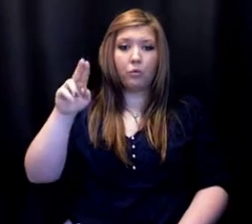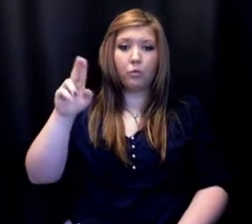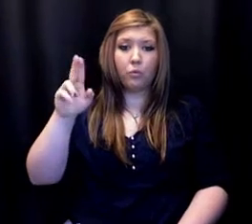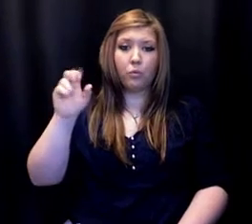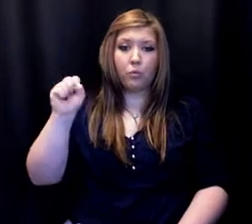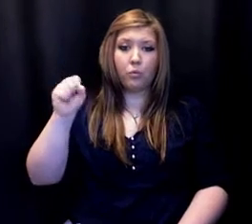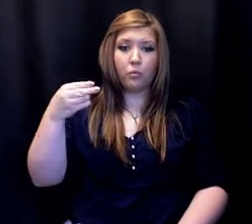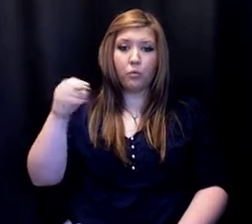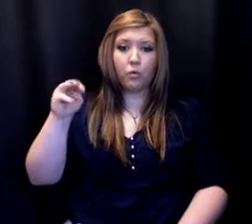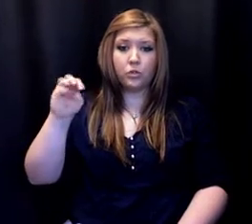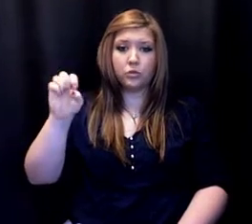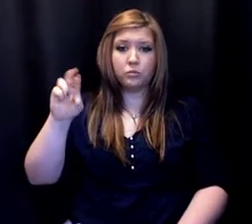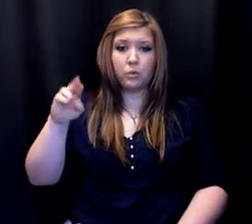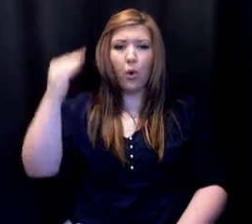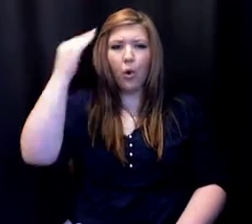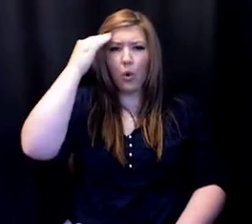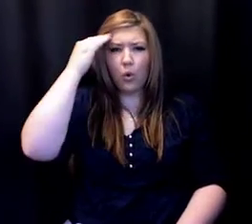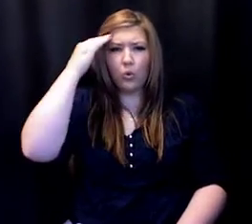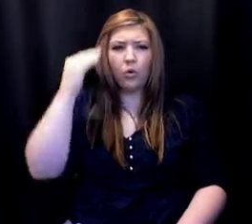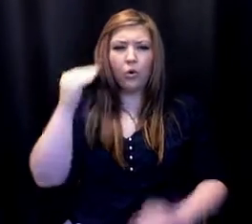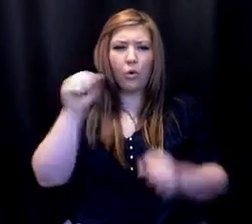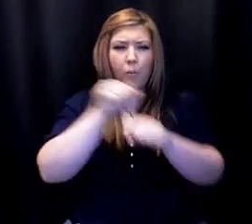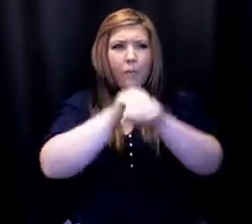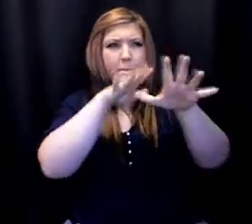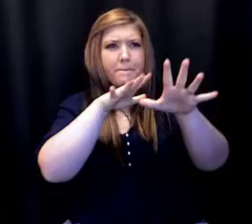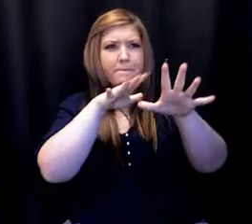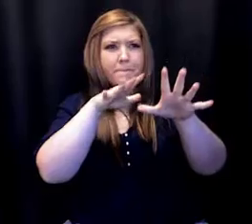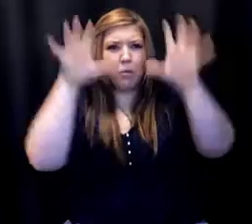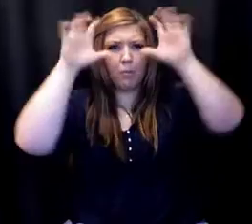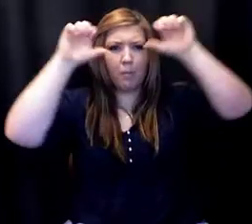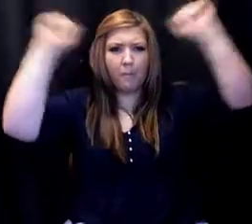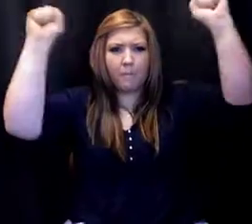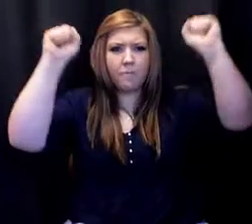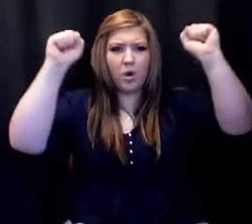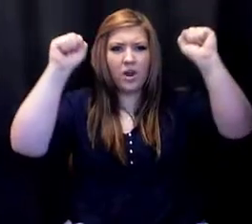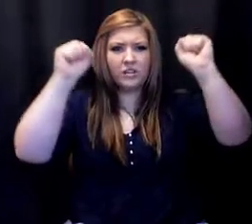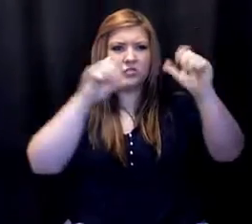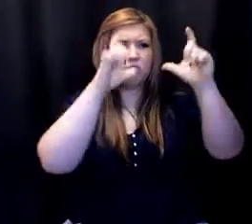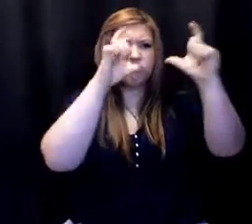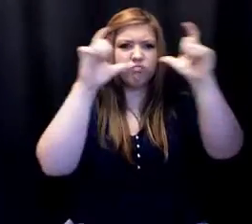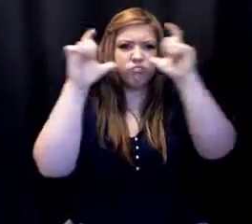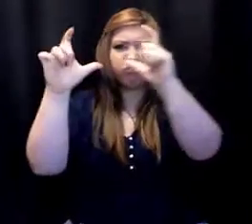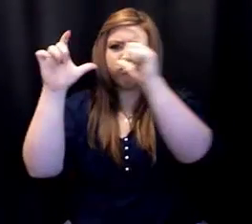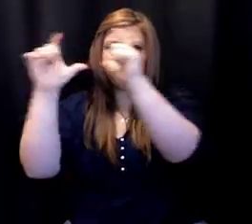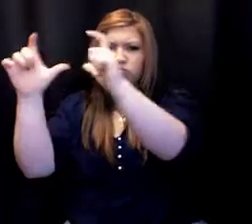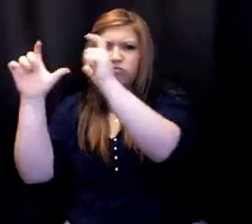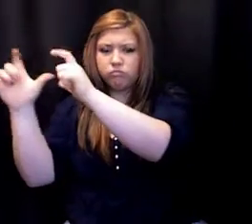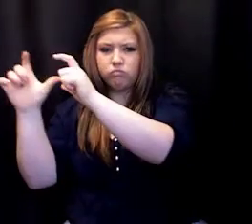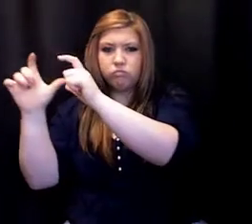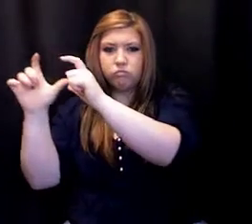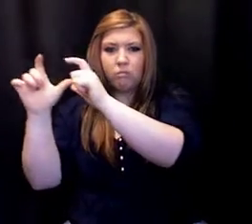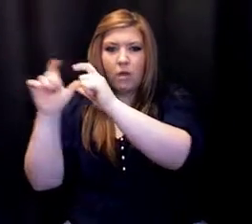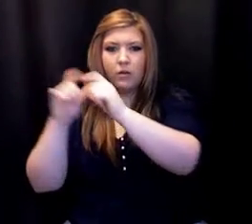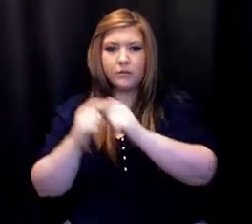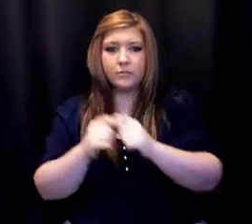Dakota and in no way on the way from Maryland to Arizona. But I decided it was worth